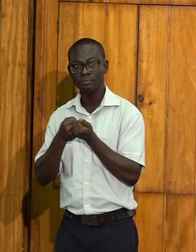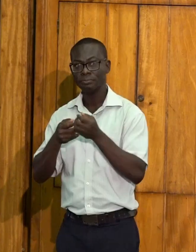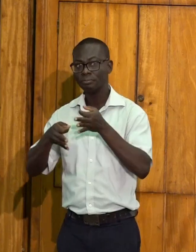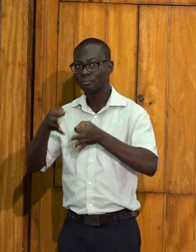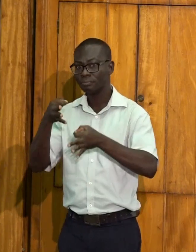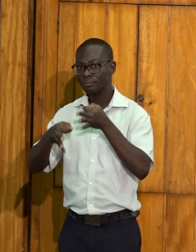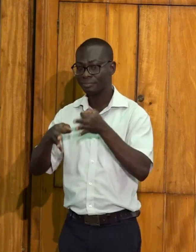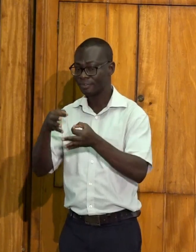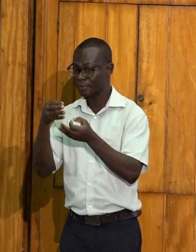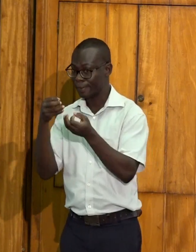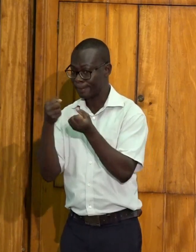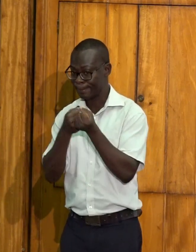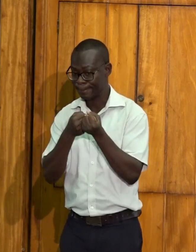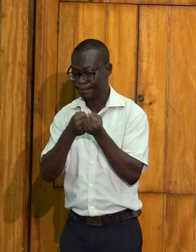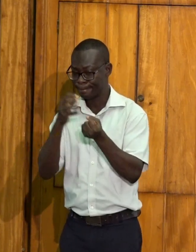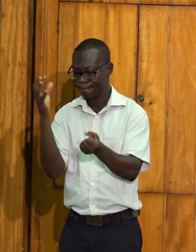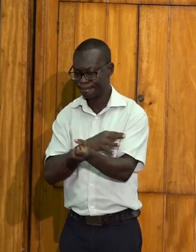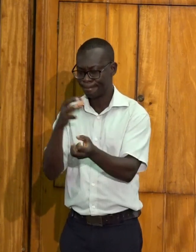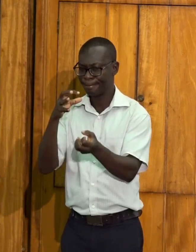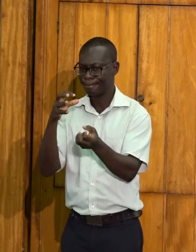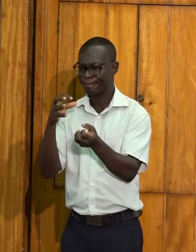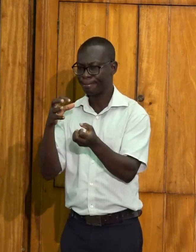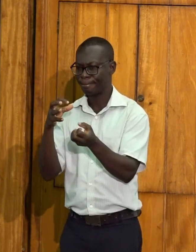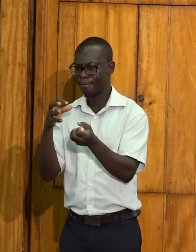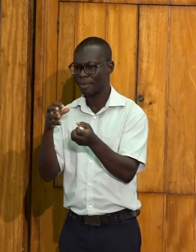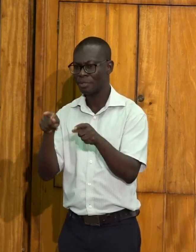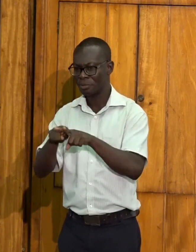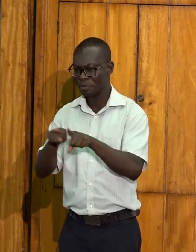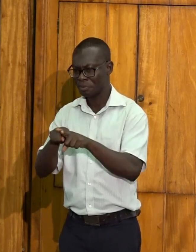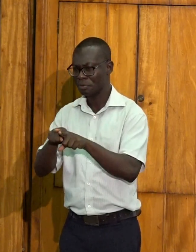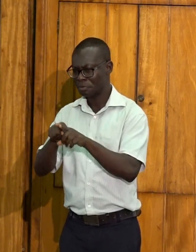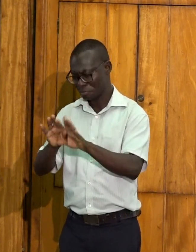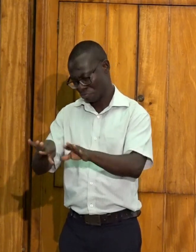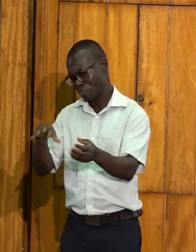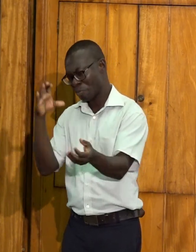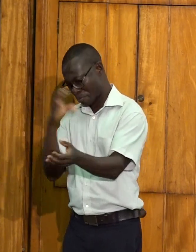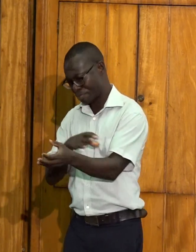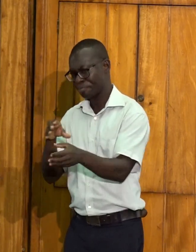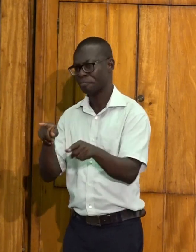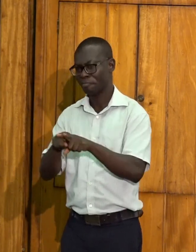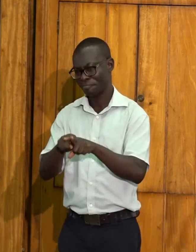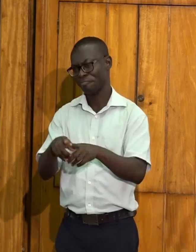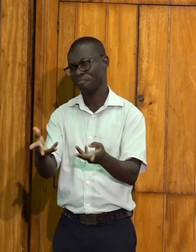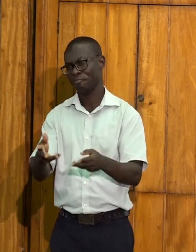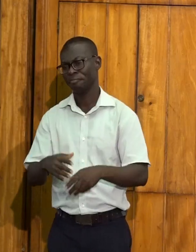we empower them, we empower the children as well.